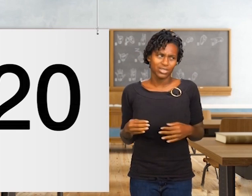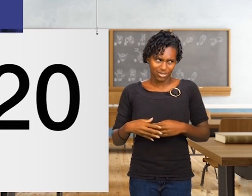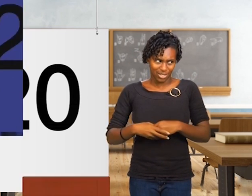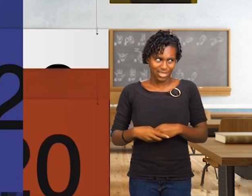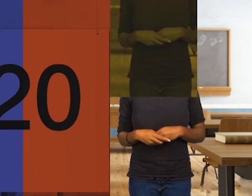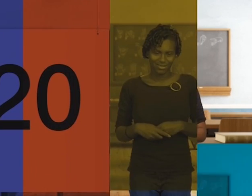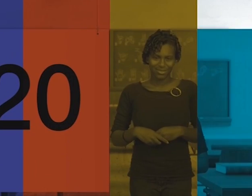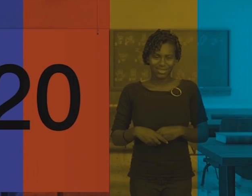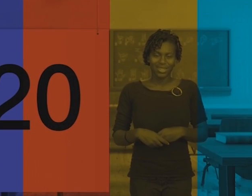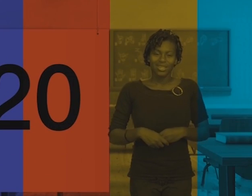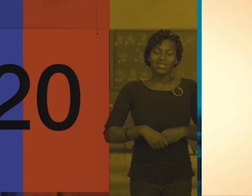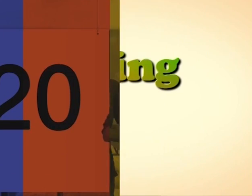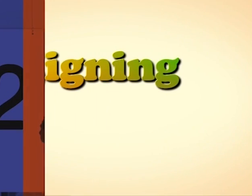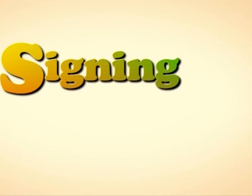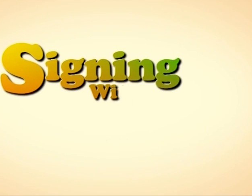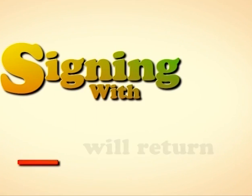your head.